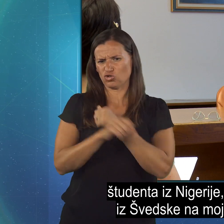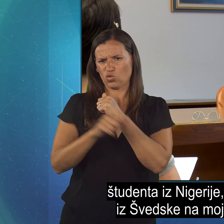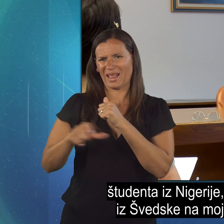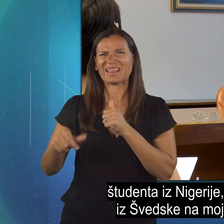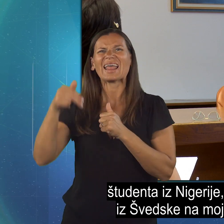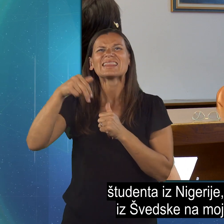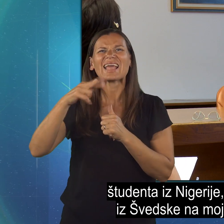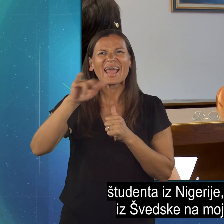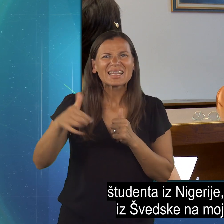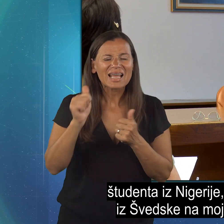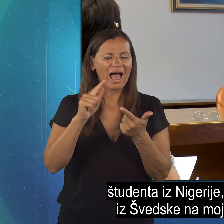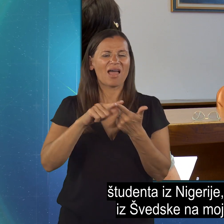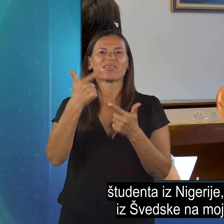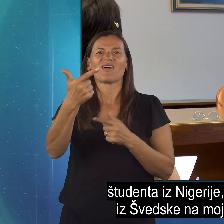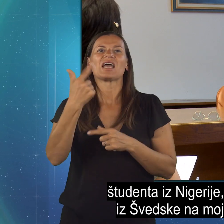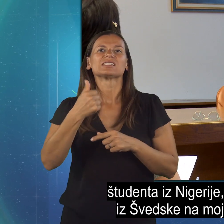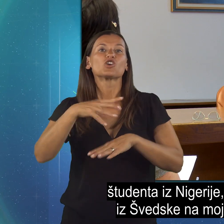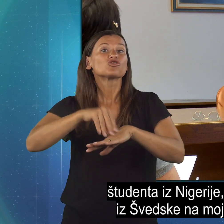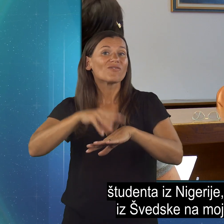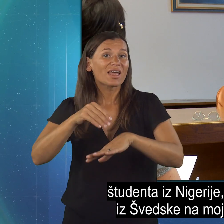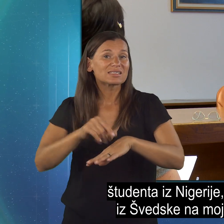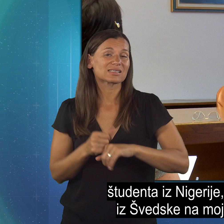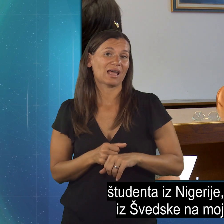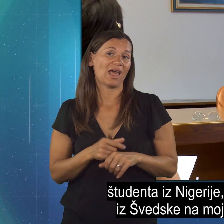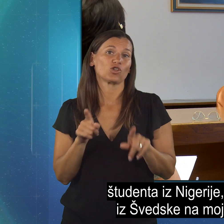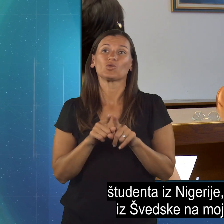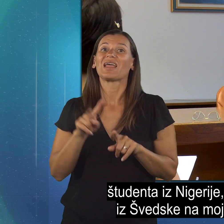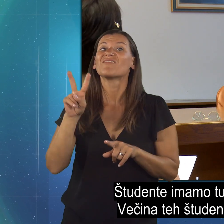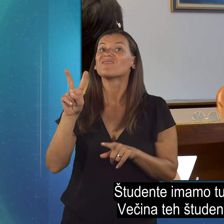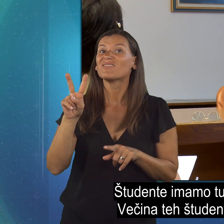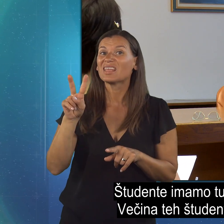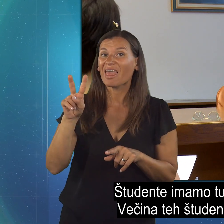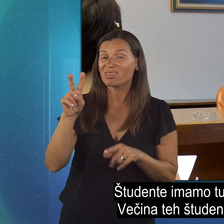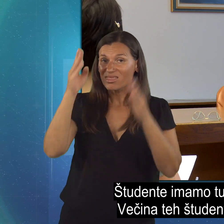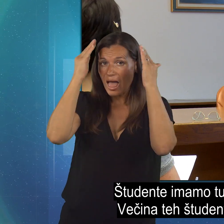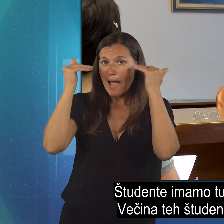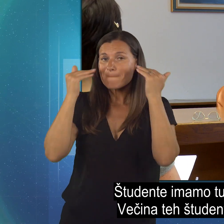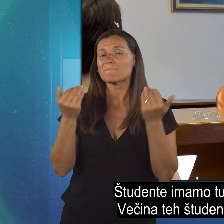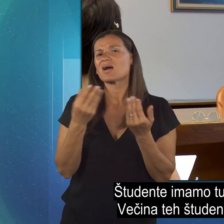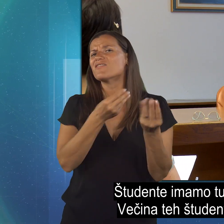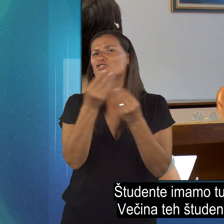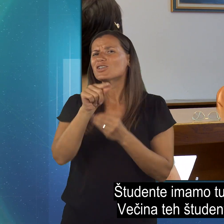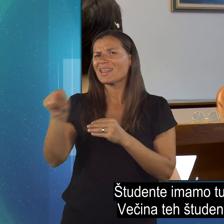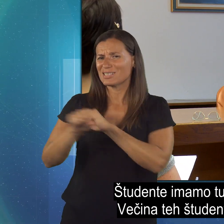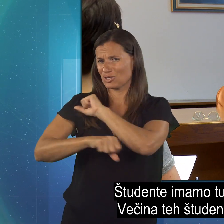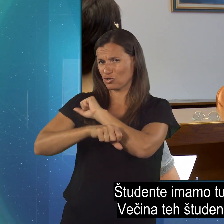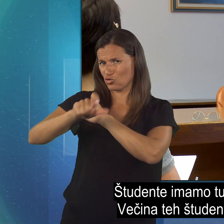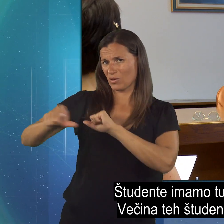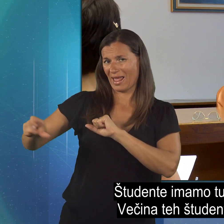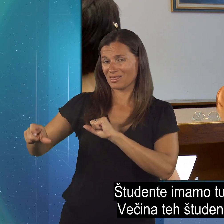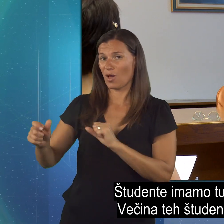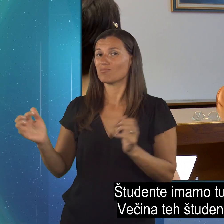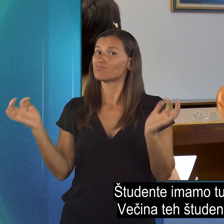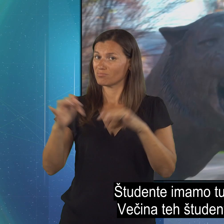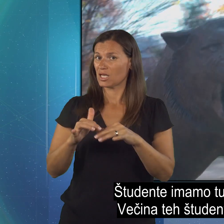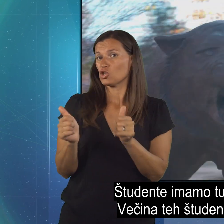students from Nigeria and 1 student from Sweden in my class. We also have students from Vietnam. Most of those students,